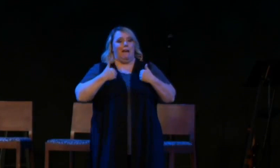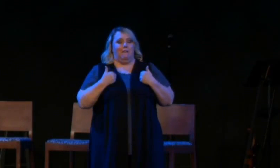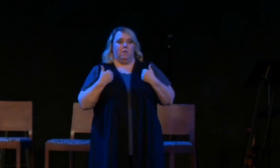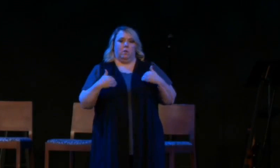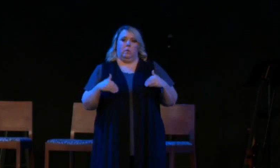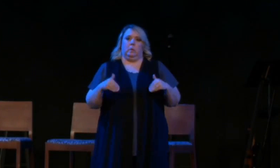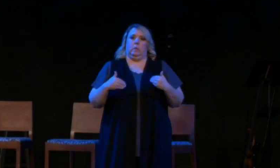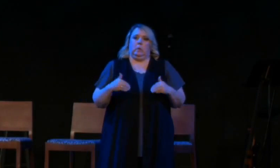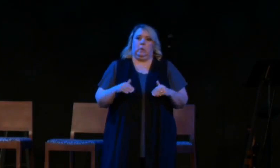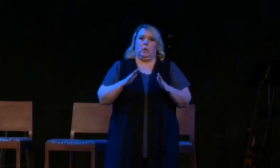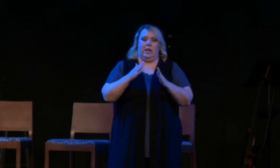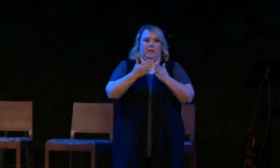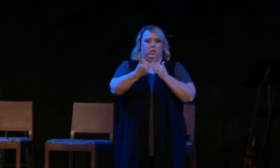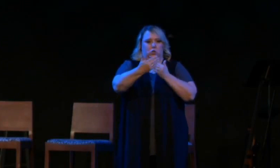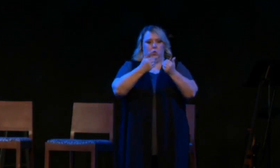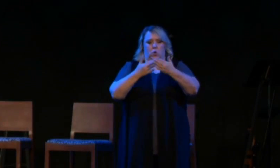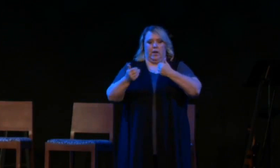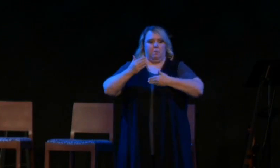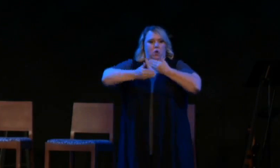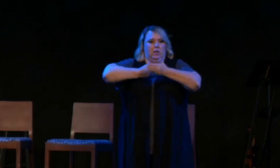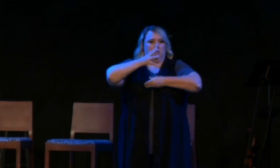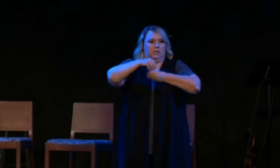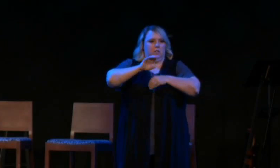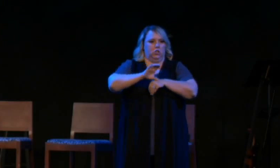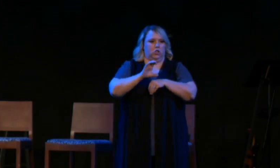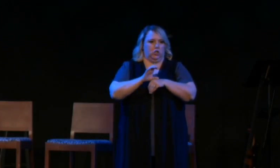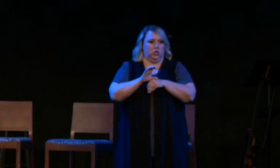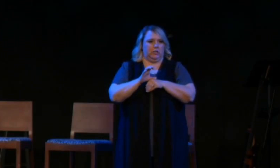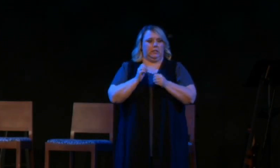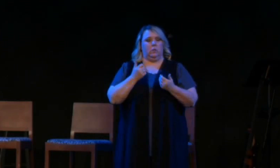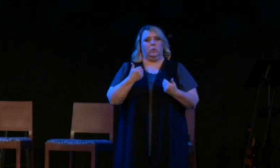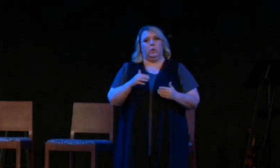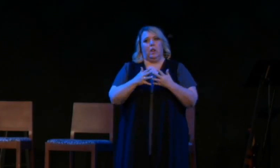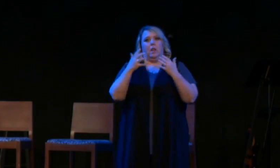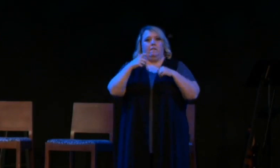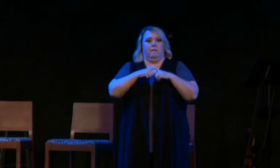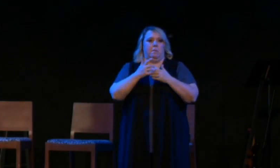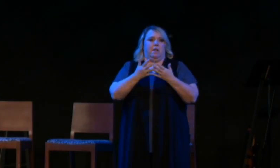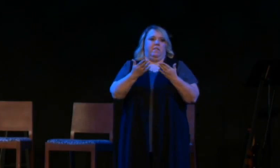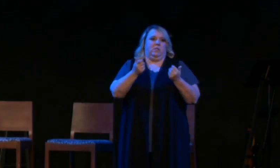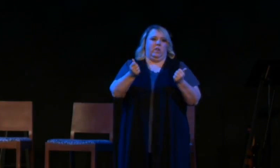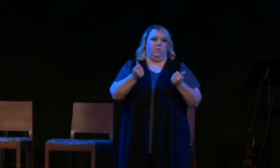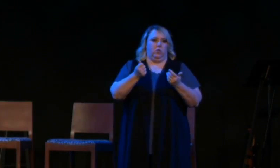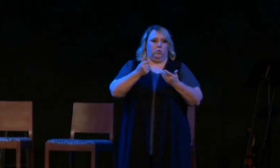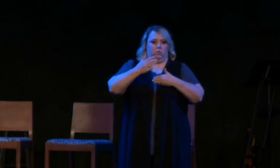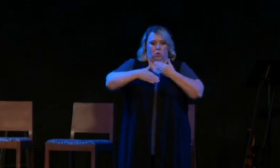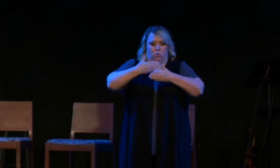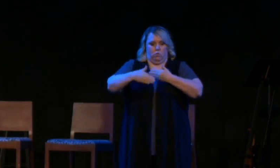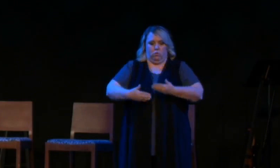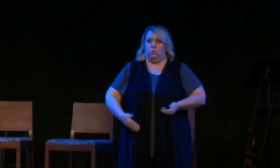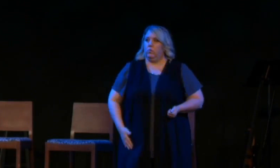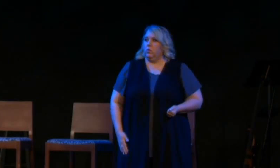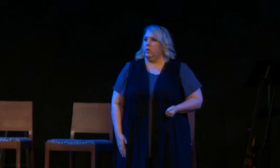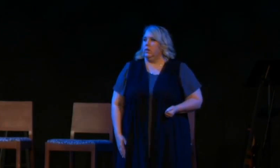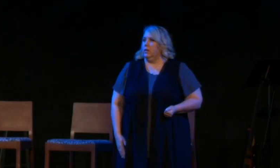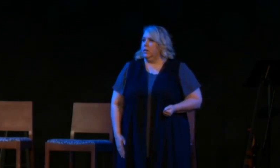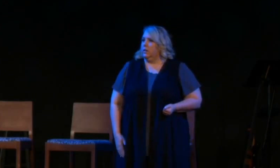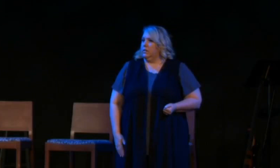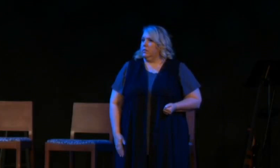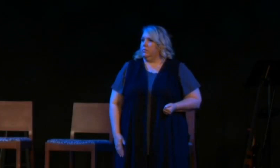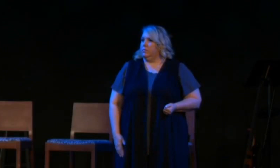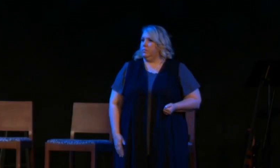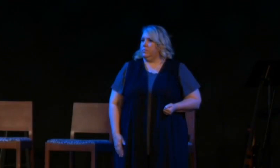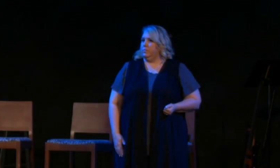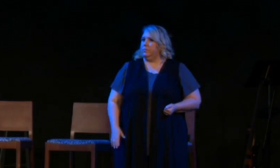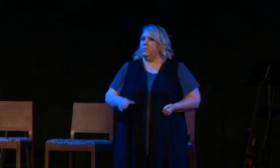church and a lot of votes to get through that. We heard a lot